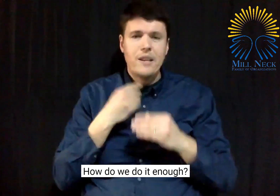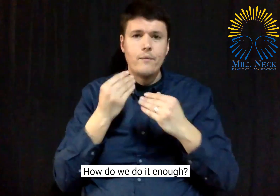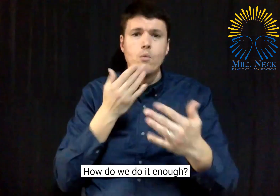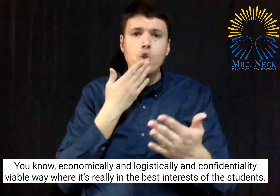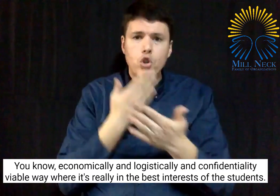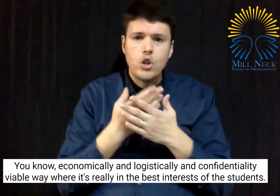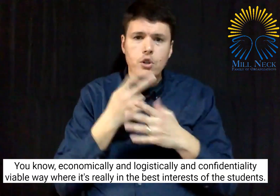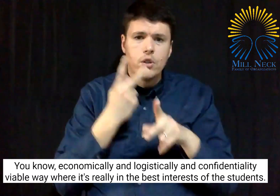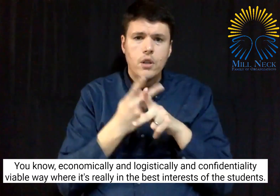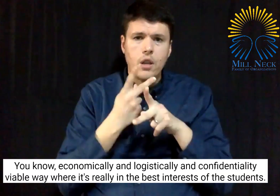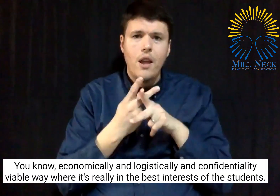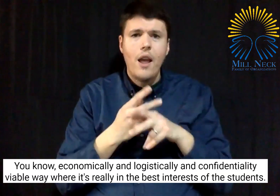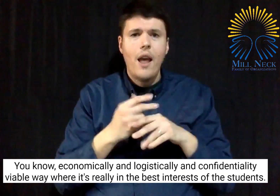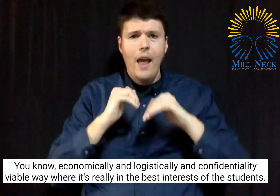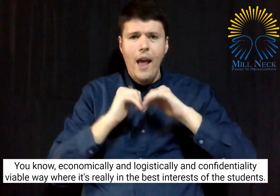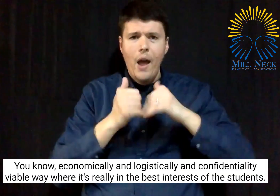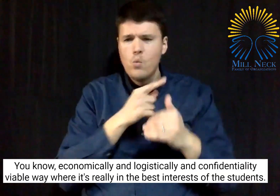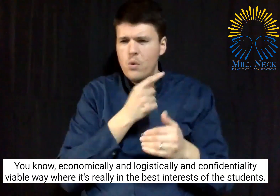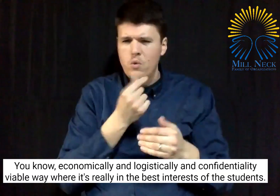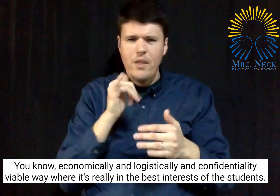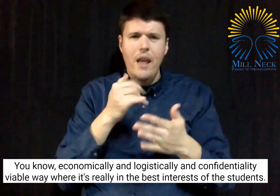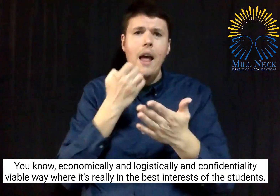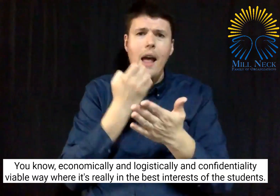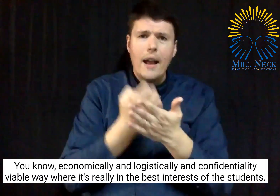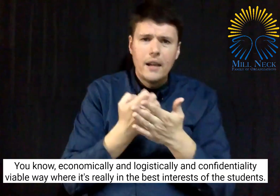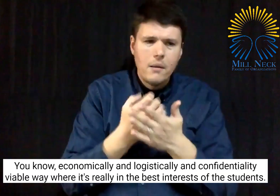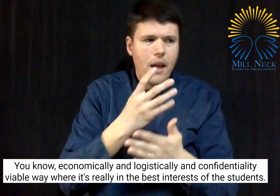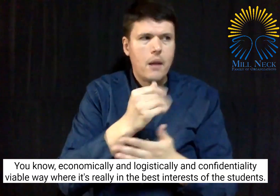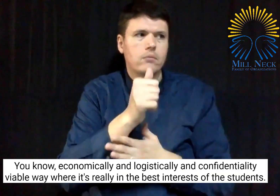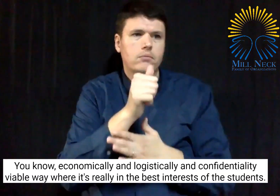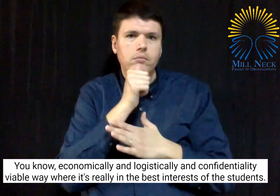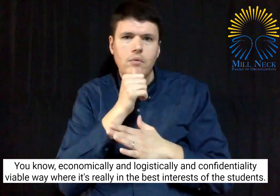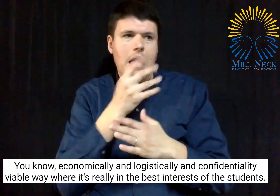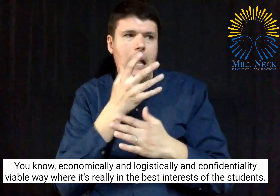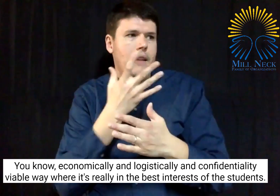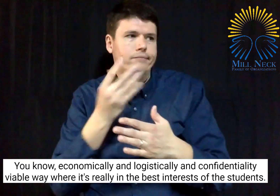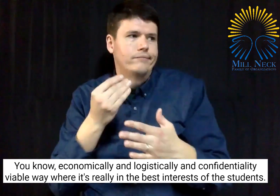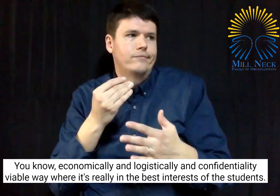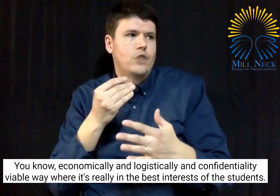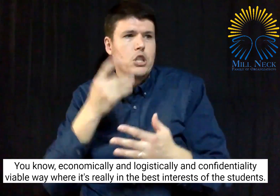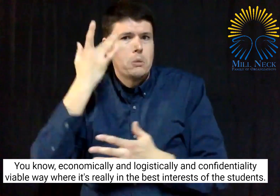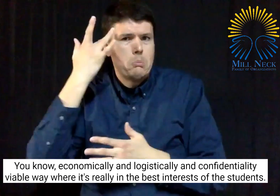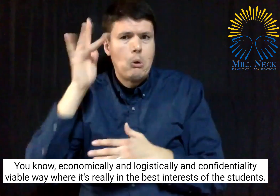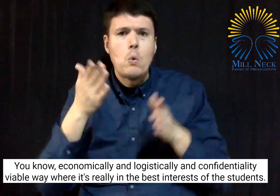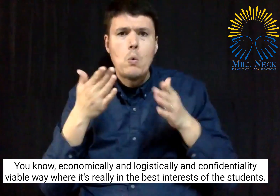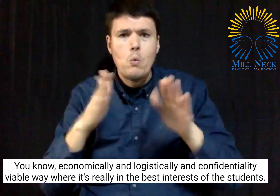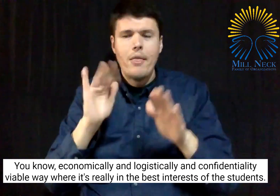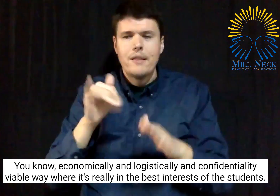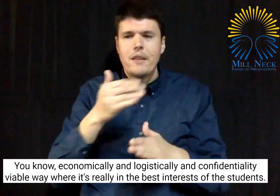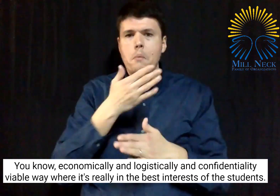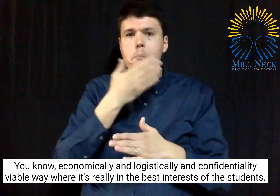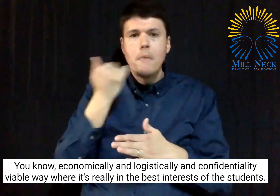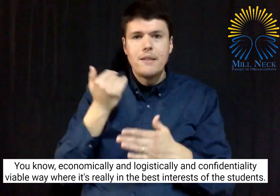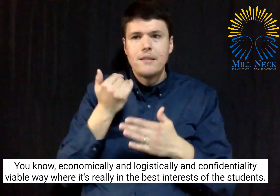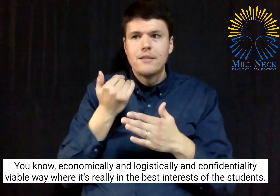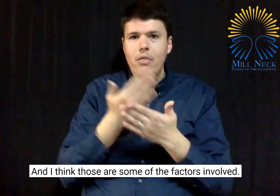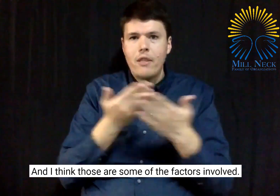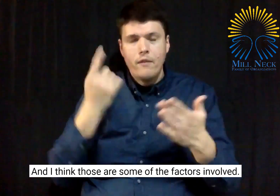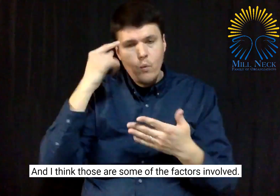a, economically and logistically and confidentiality viable way where it's really in the best interests of the students? And I think those are some